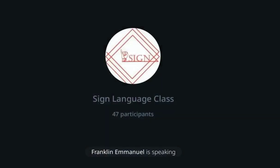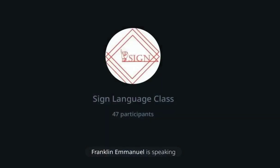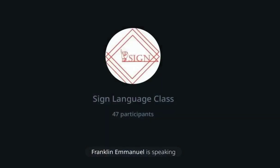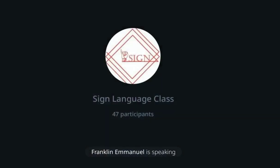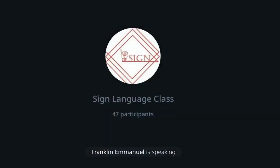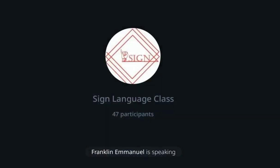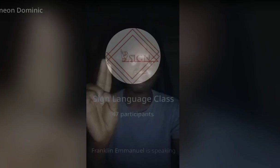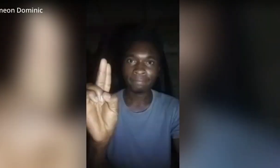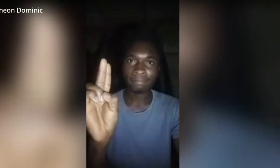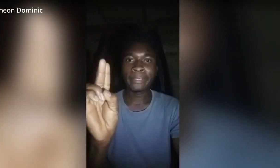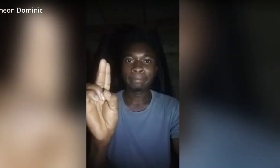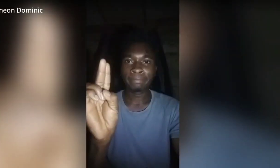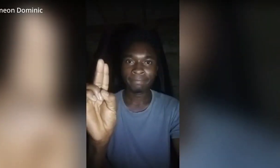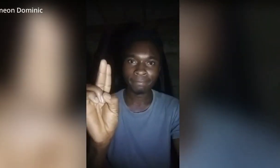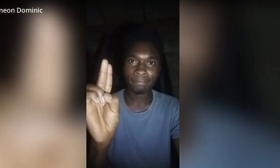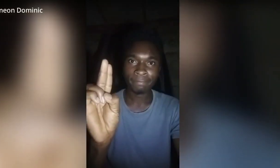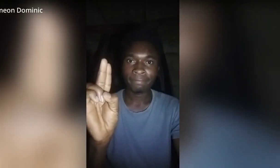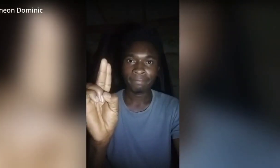What's up with my network?